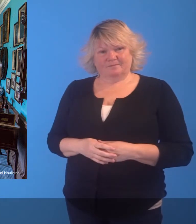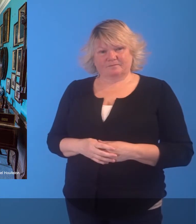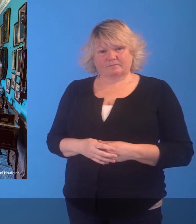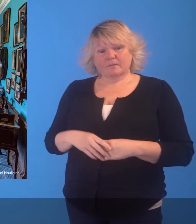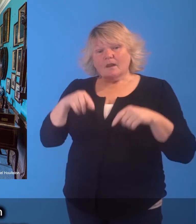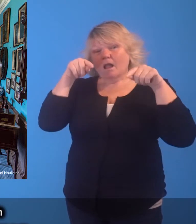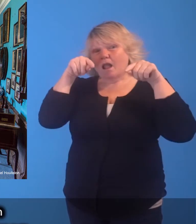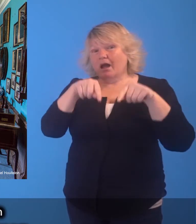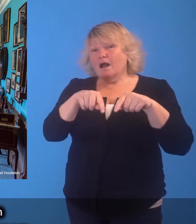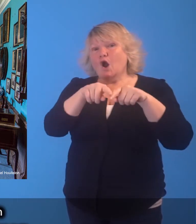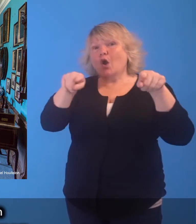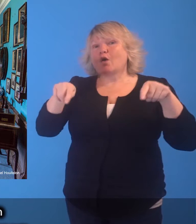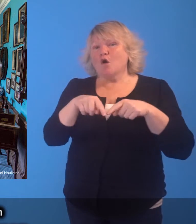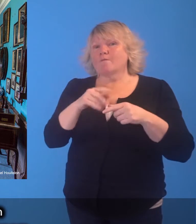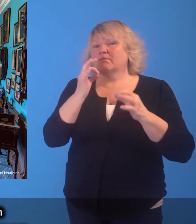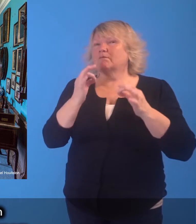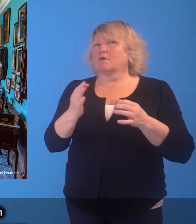of,